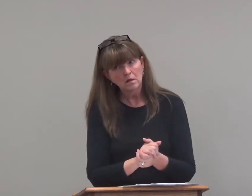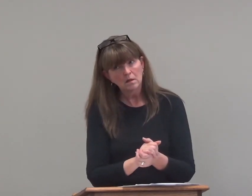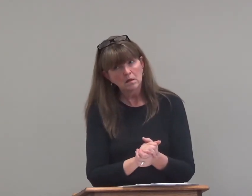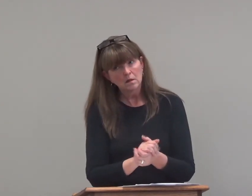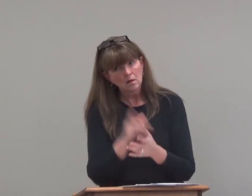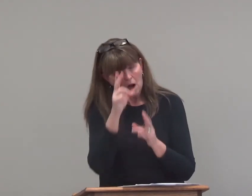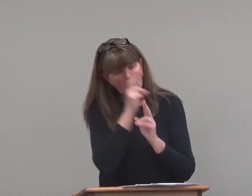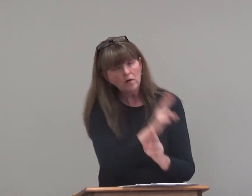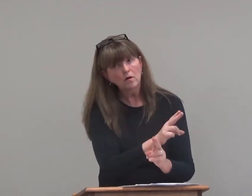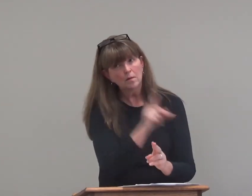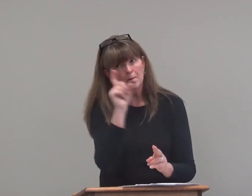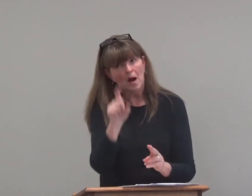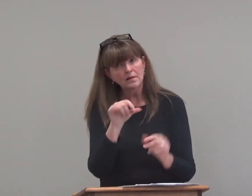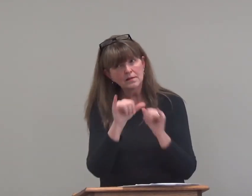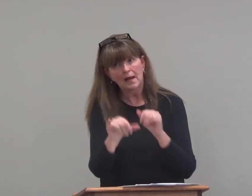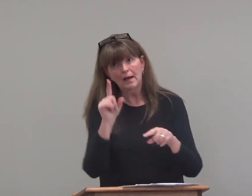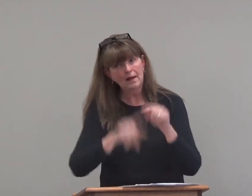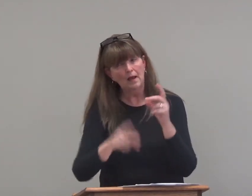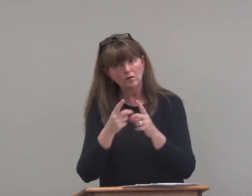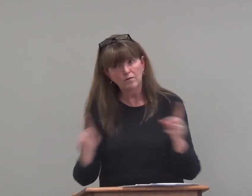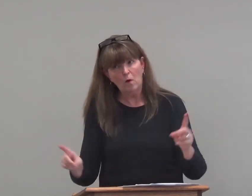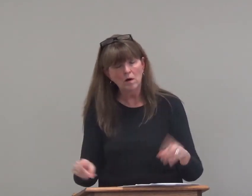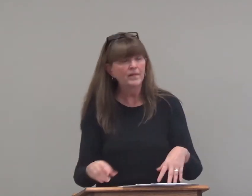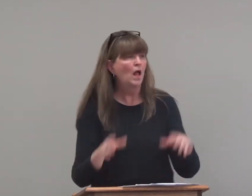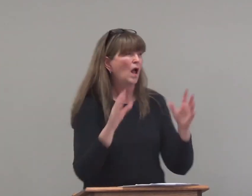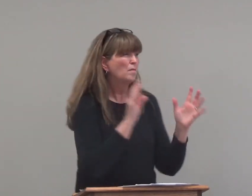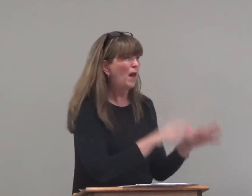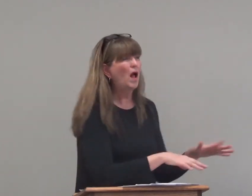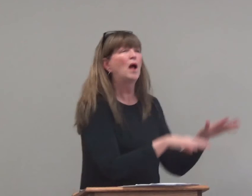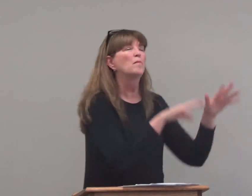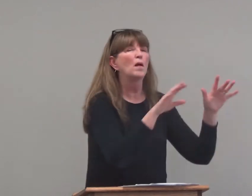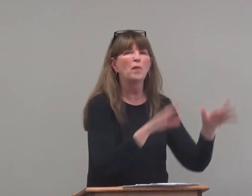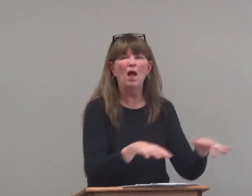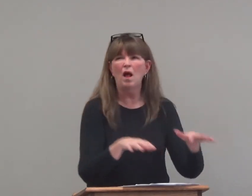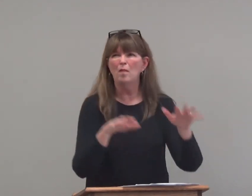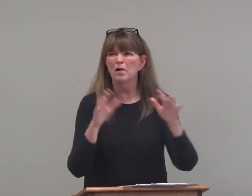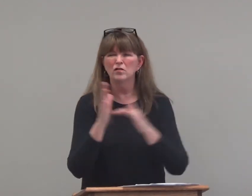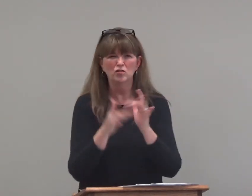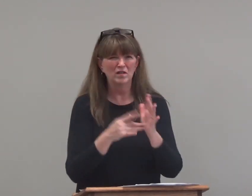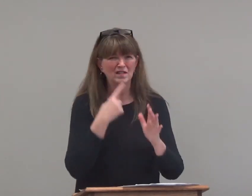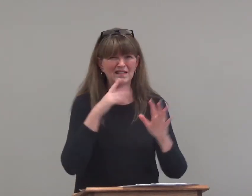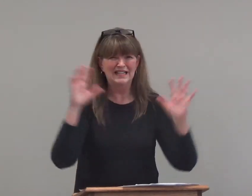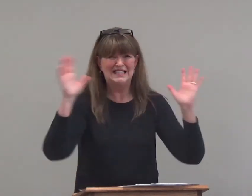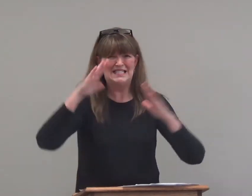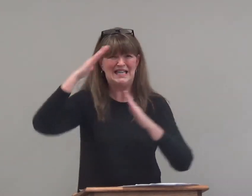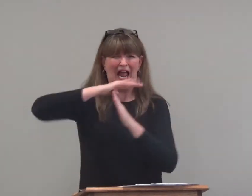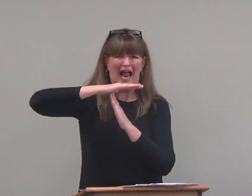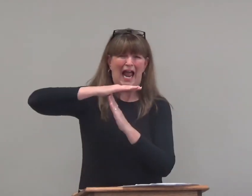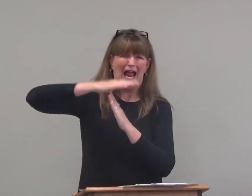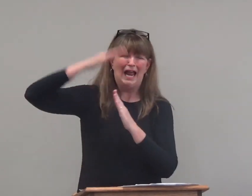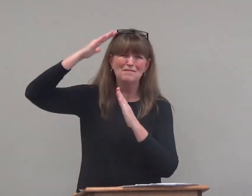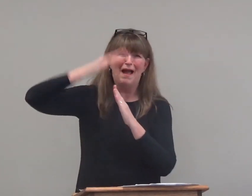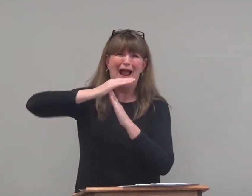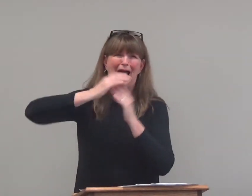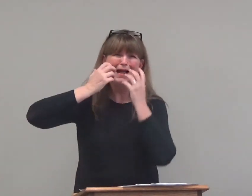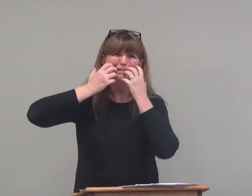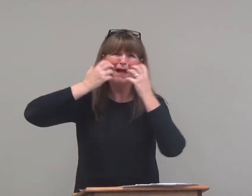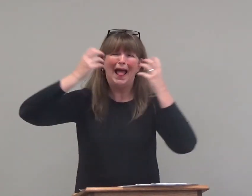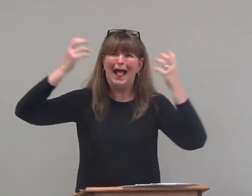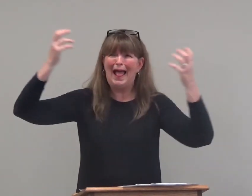have to just respect him and honor him because you're the wife. You cannot file for divorce. And all those type of things. Jesus is